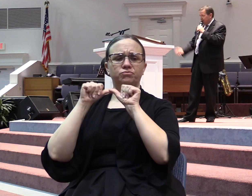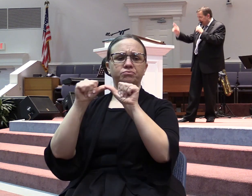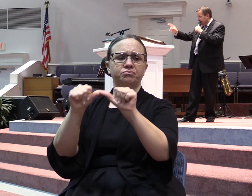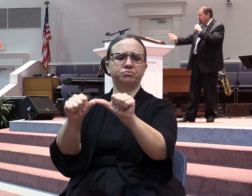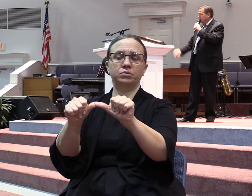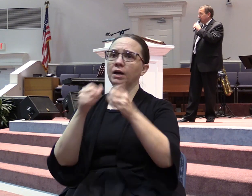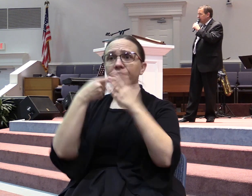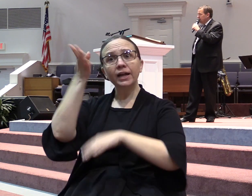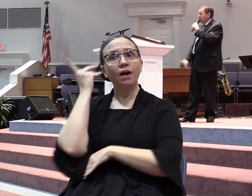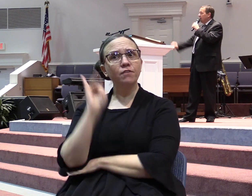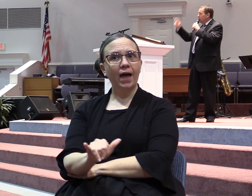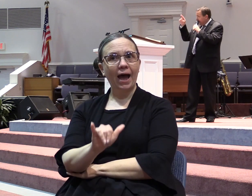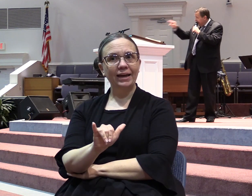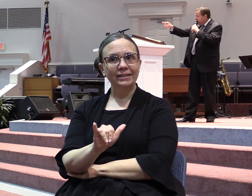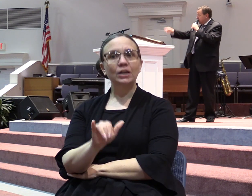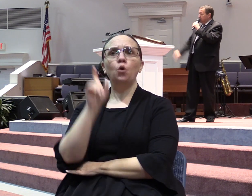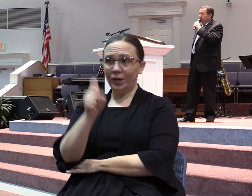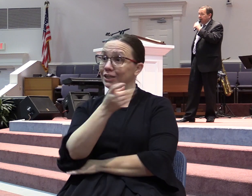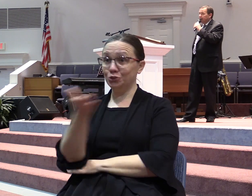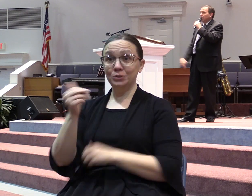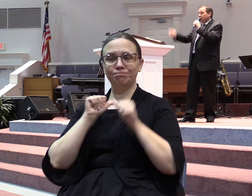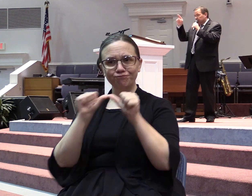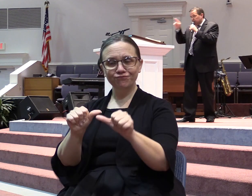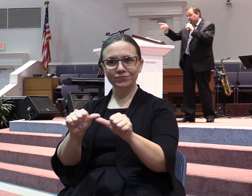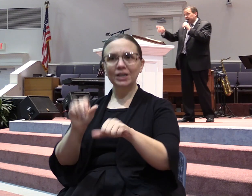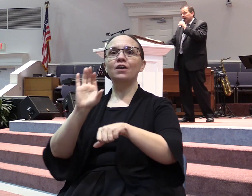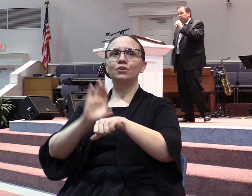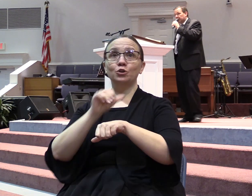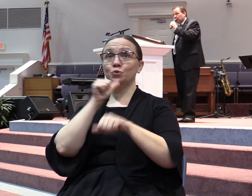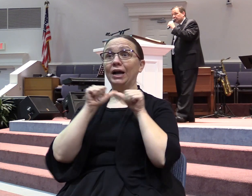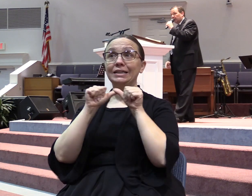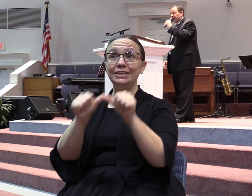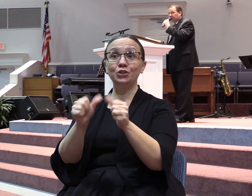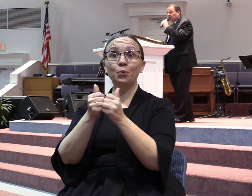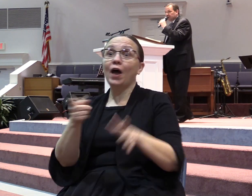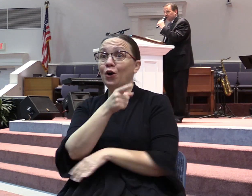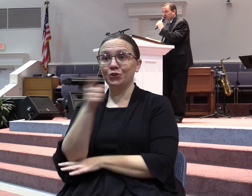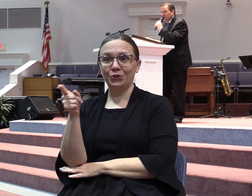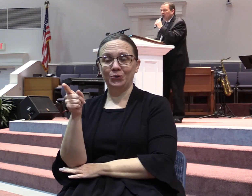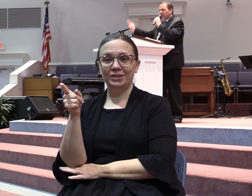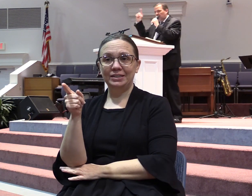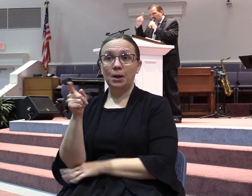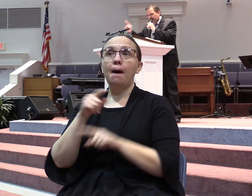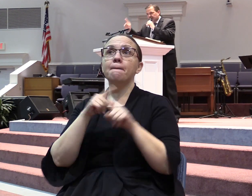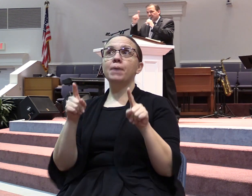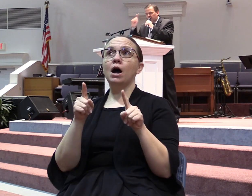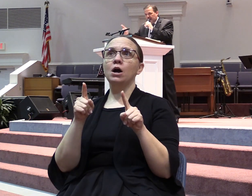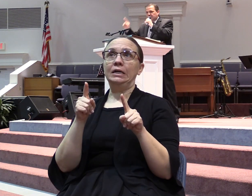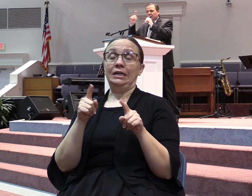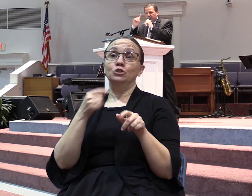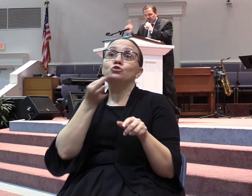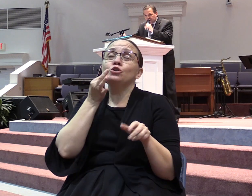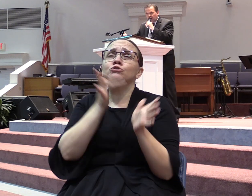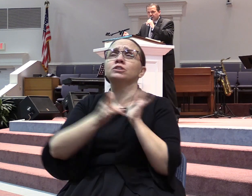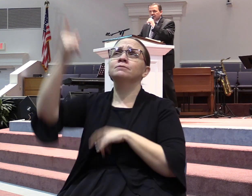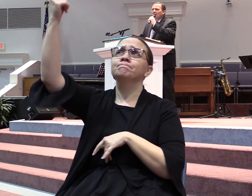time. Thank God you didn't leave. We needed you to stay. The church wouldn't have kept the doors open if it wasn't for you. But we're racing the